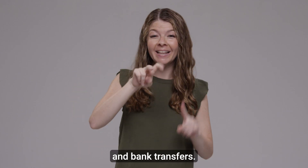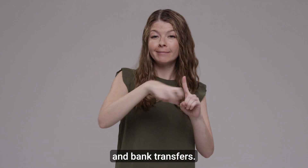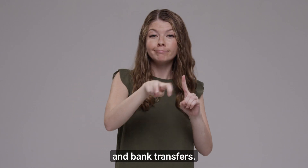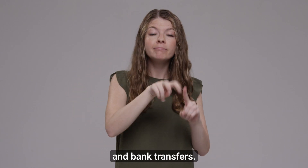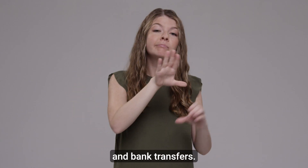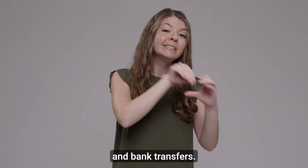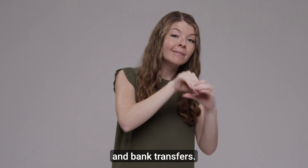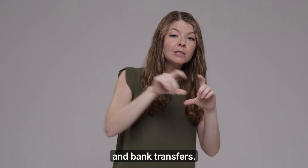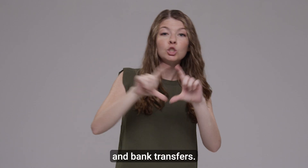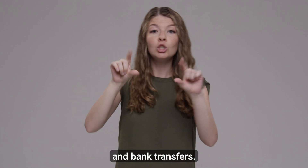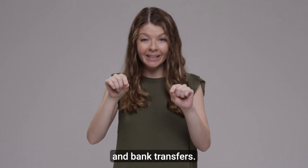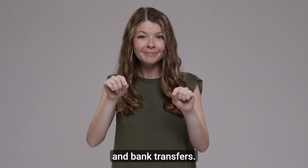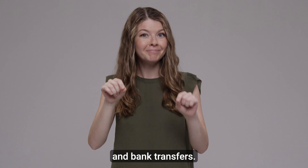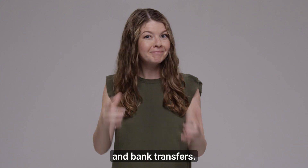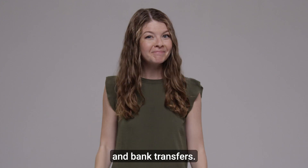bank transfers.